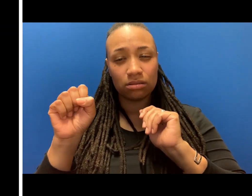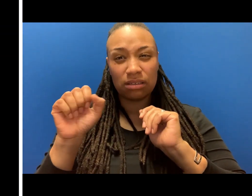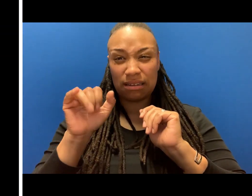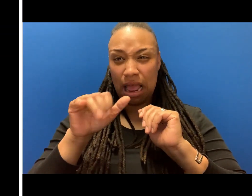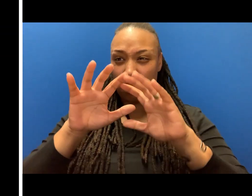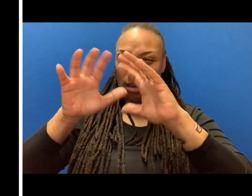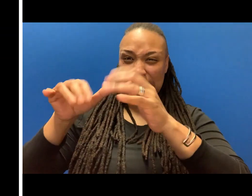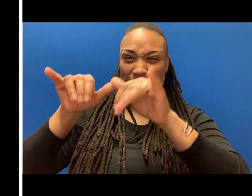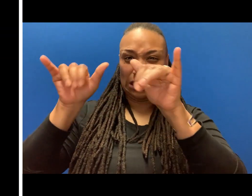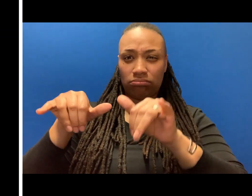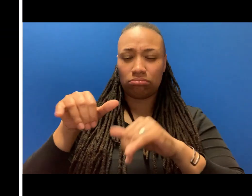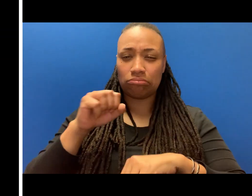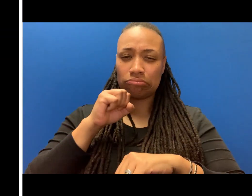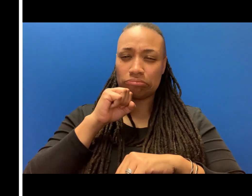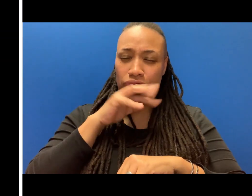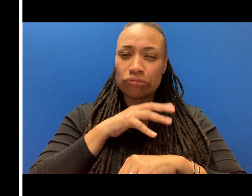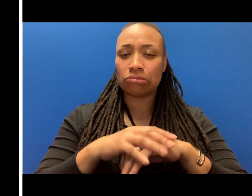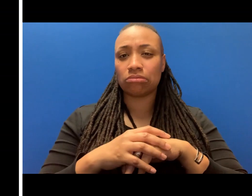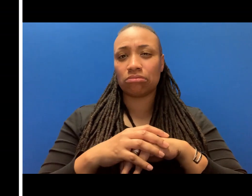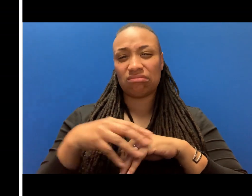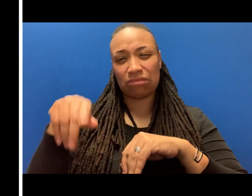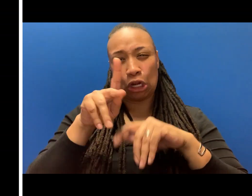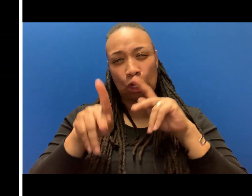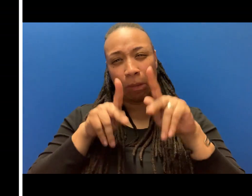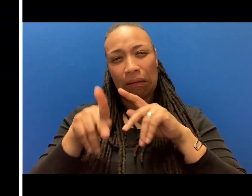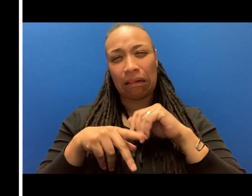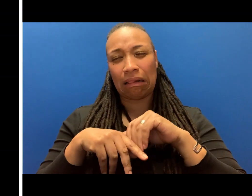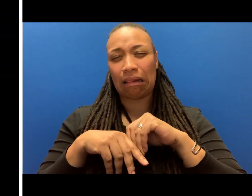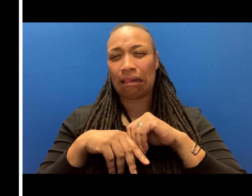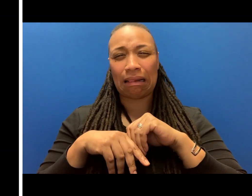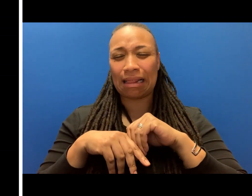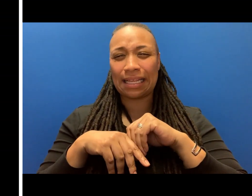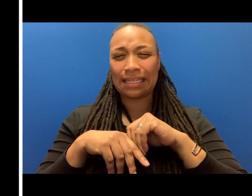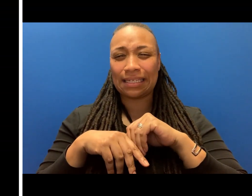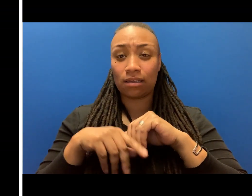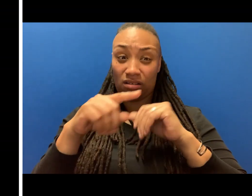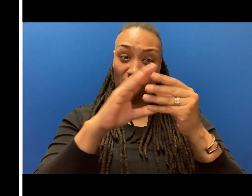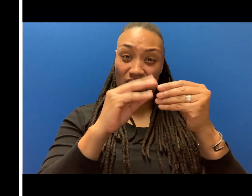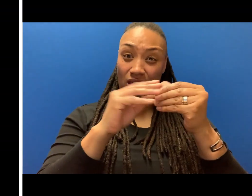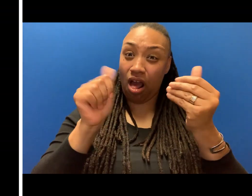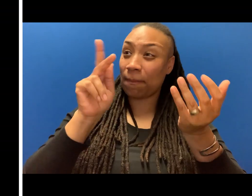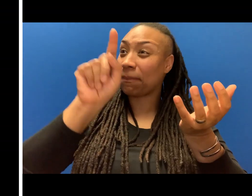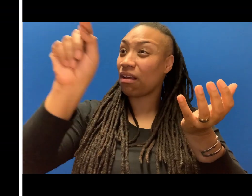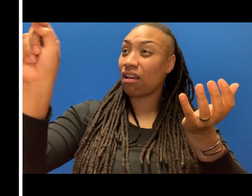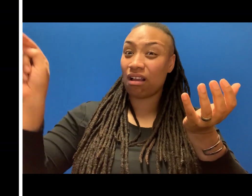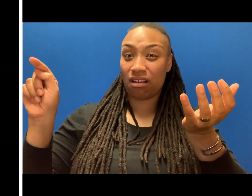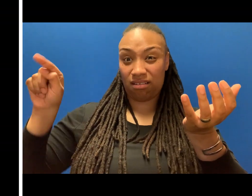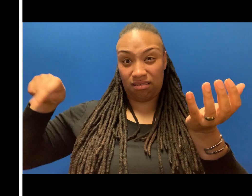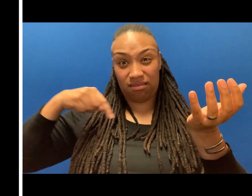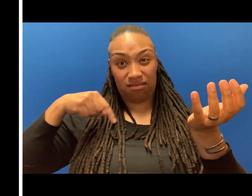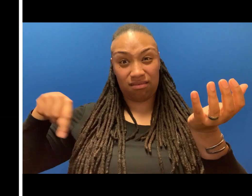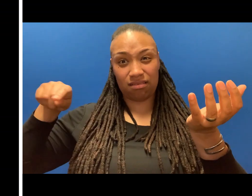bereft of humanity that they will have a conversation about whether another group of people deserve to live.